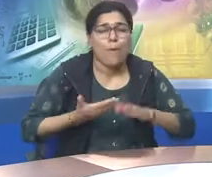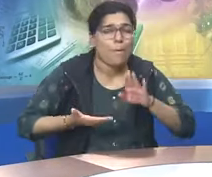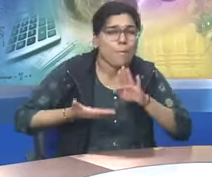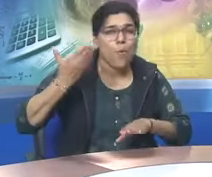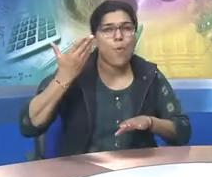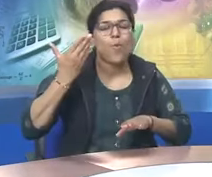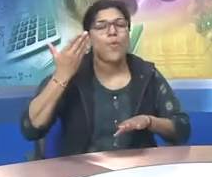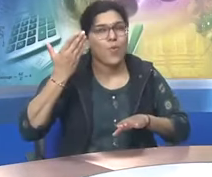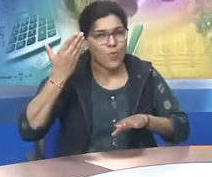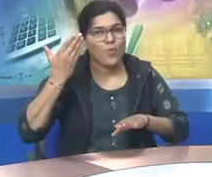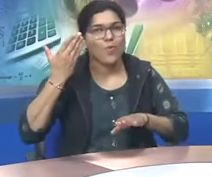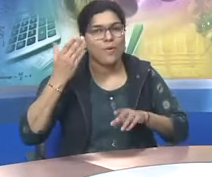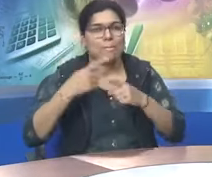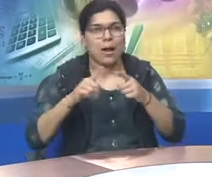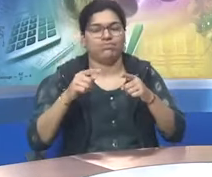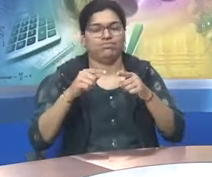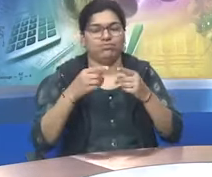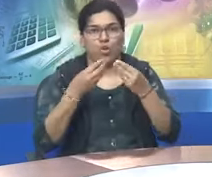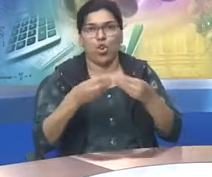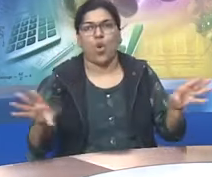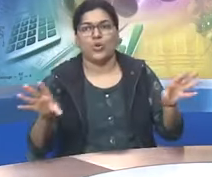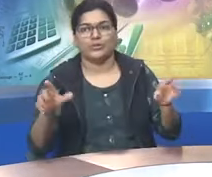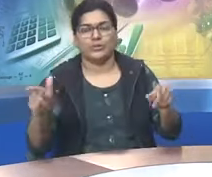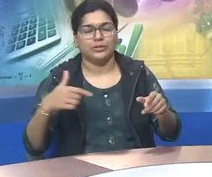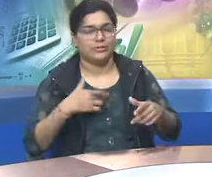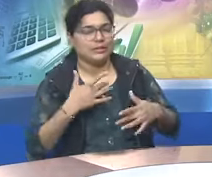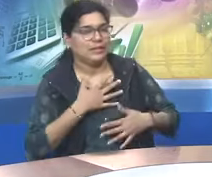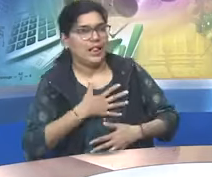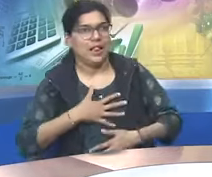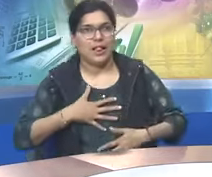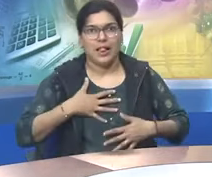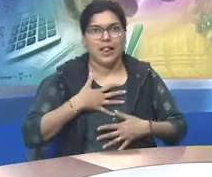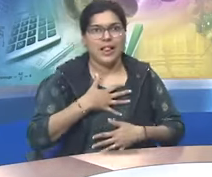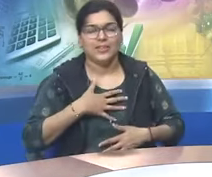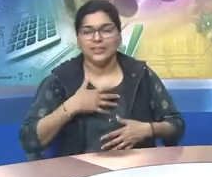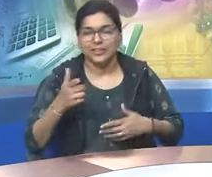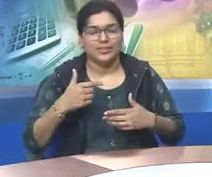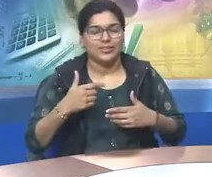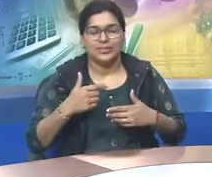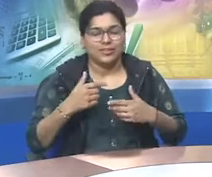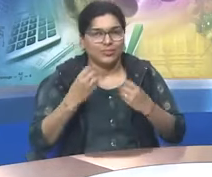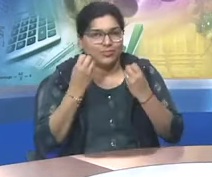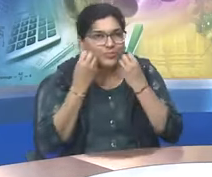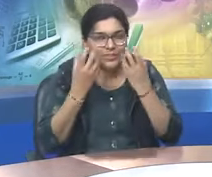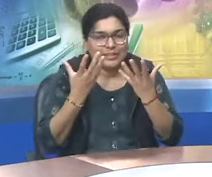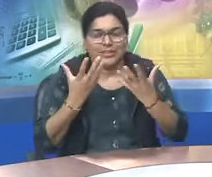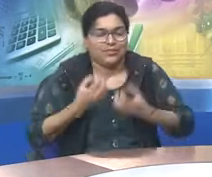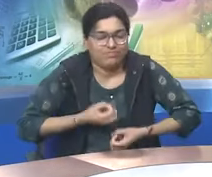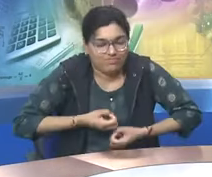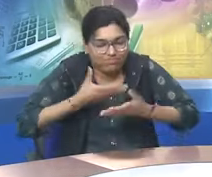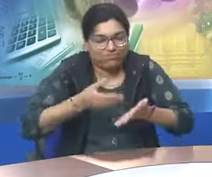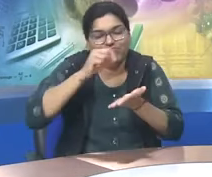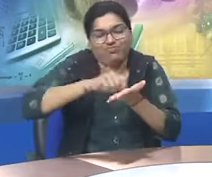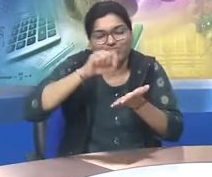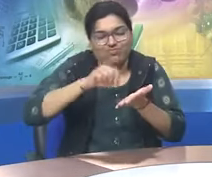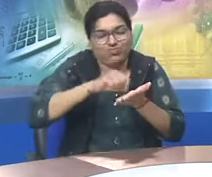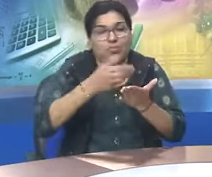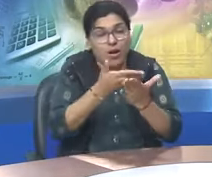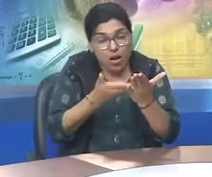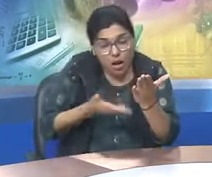lot. She used to spend most of her time with grandmother. And when her grandmother